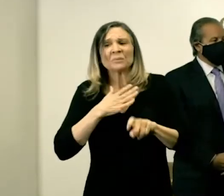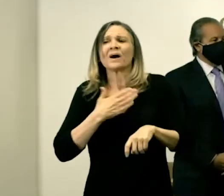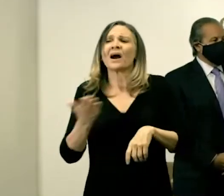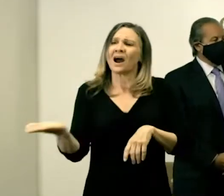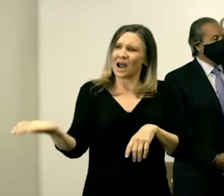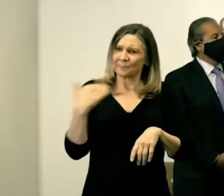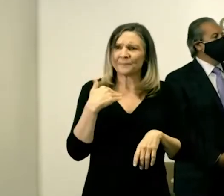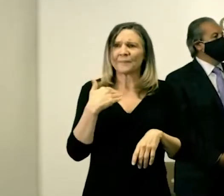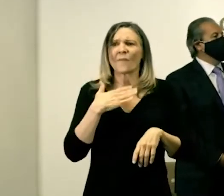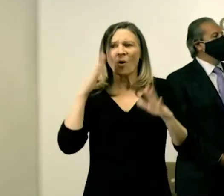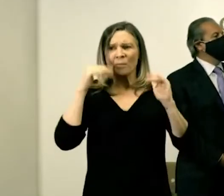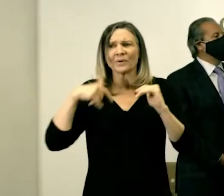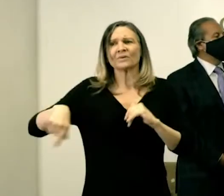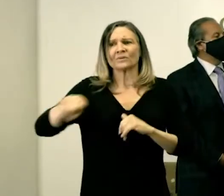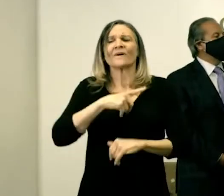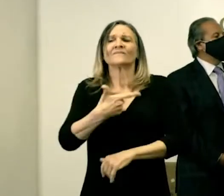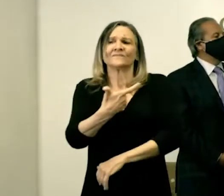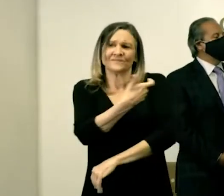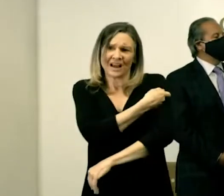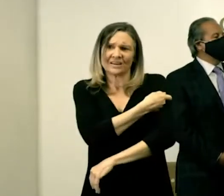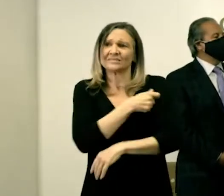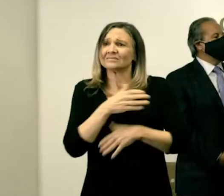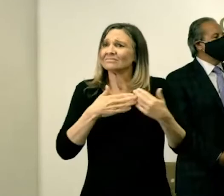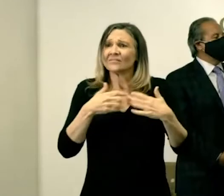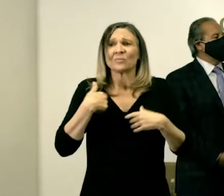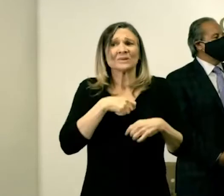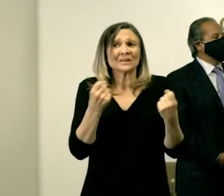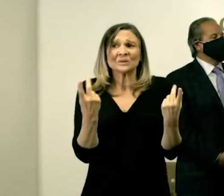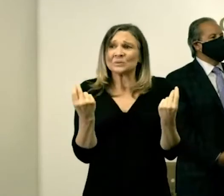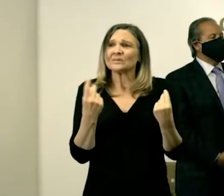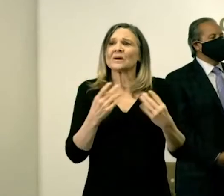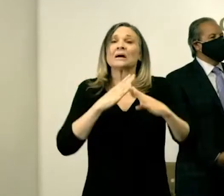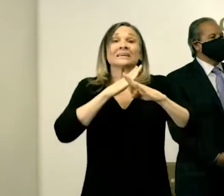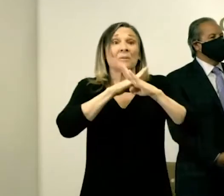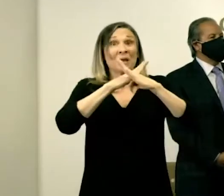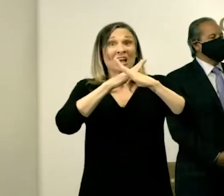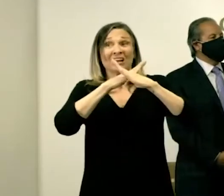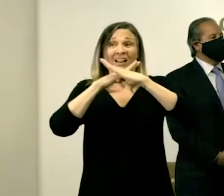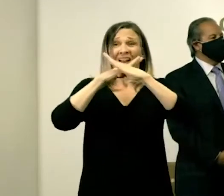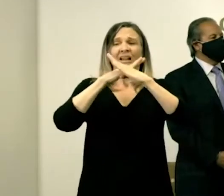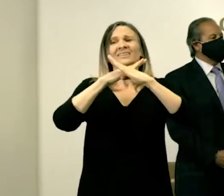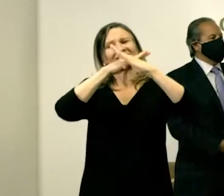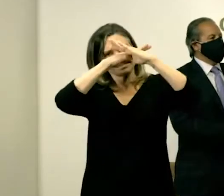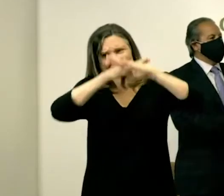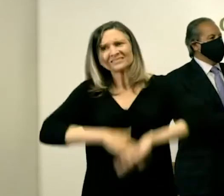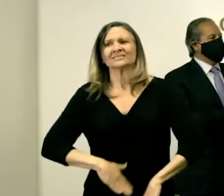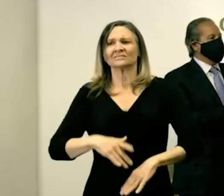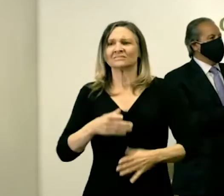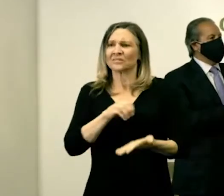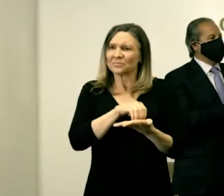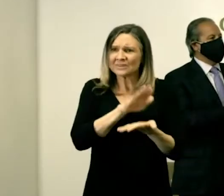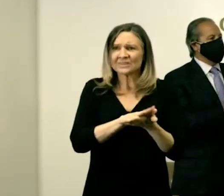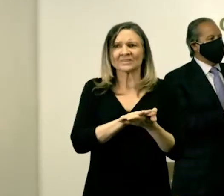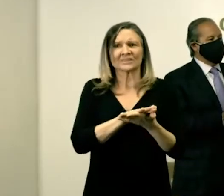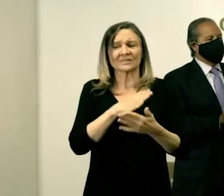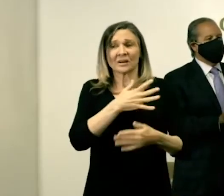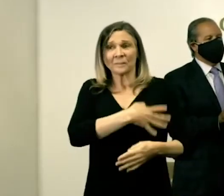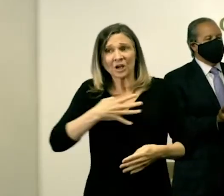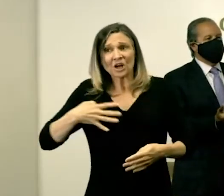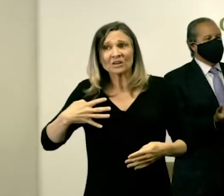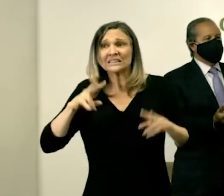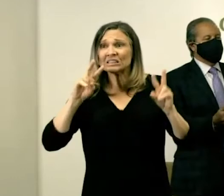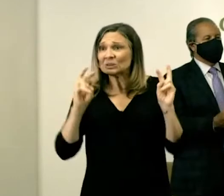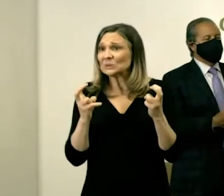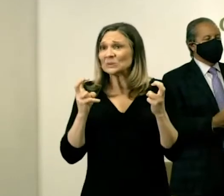get vaccinated. And whatever we can do to take down that barrier, whether documentation status is an issue, please,